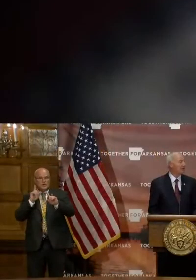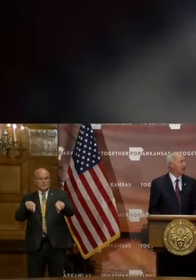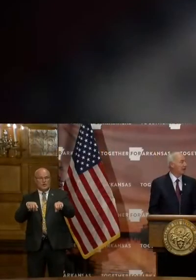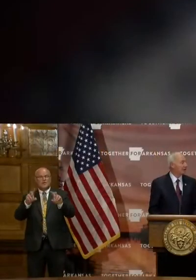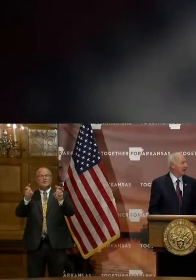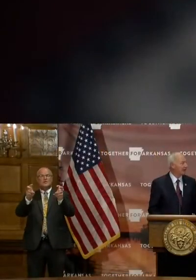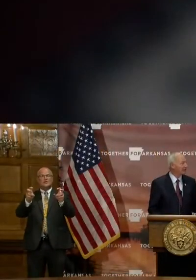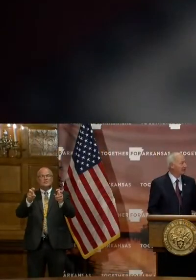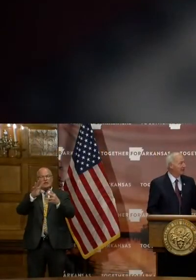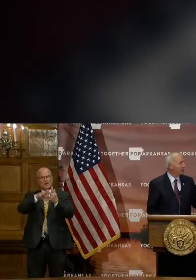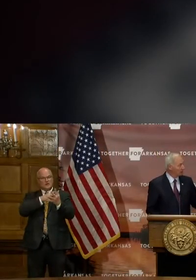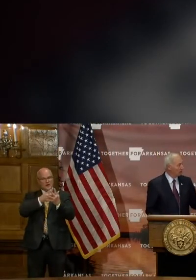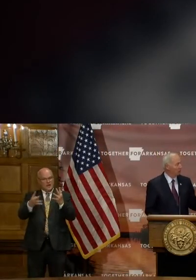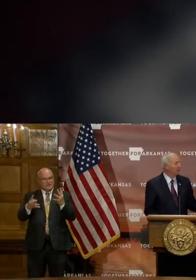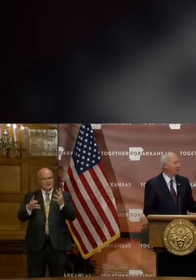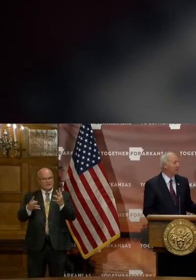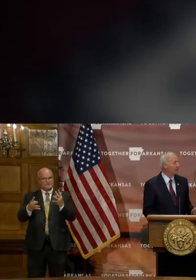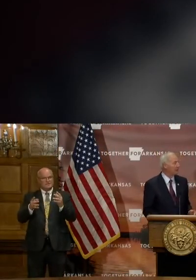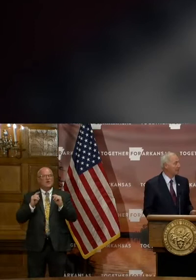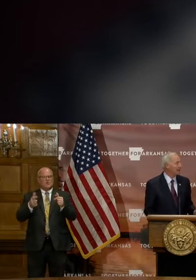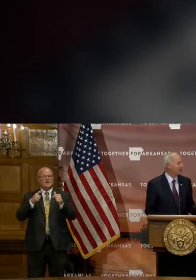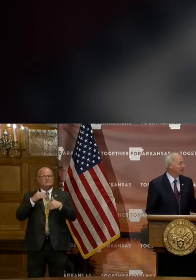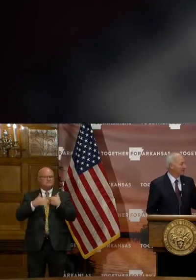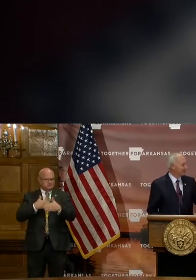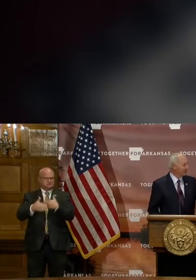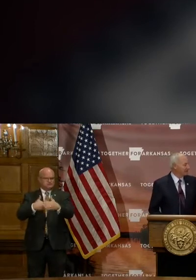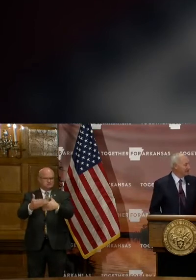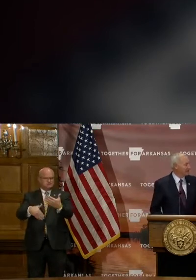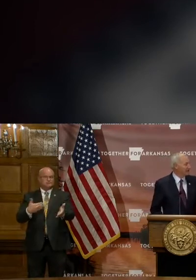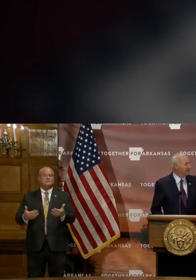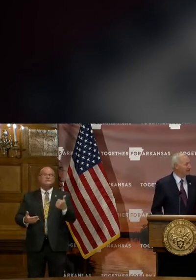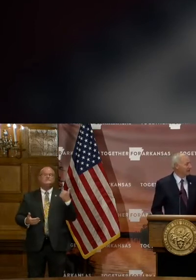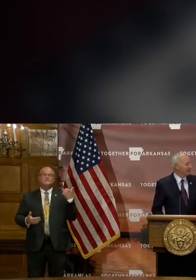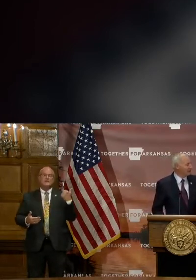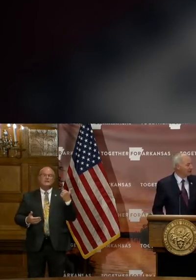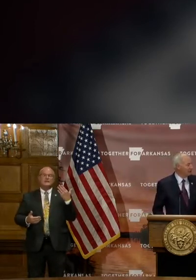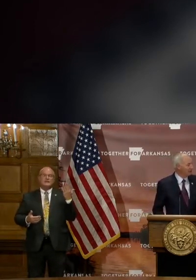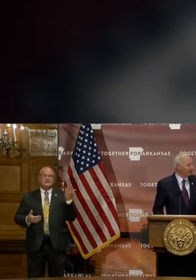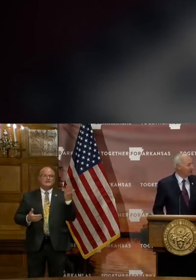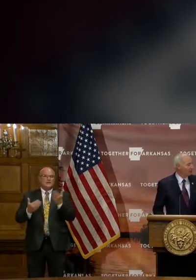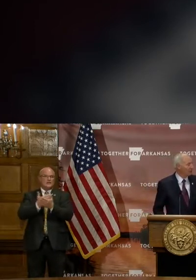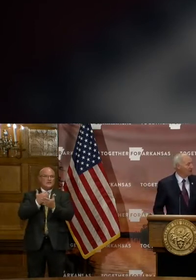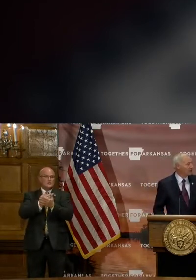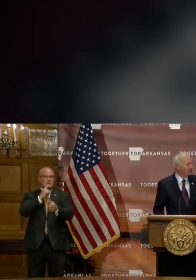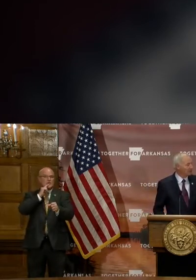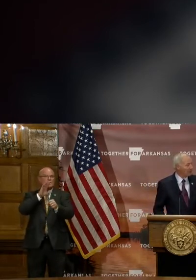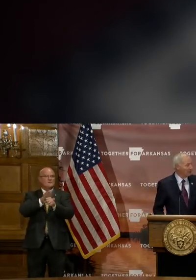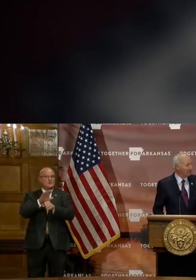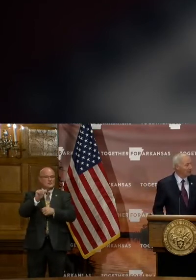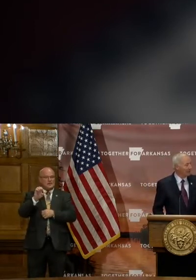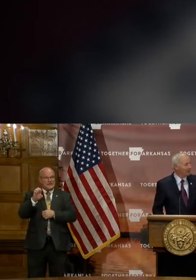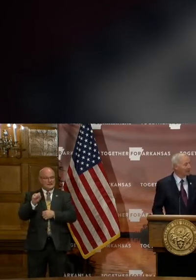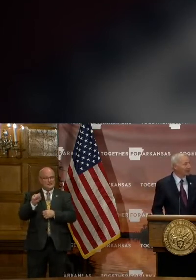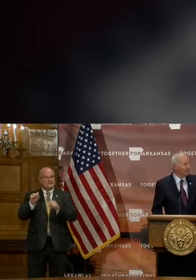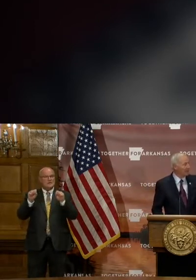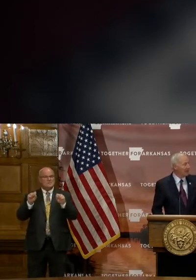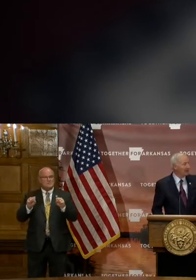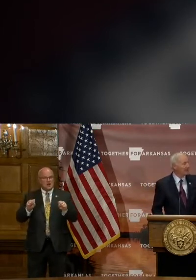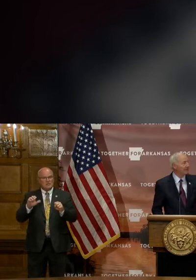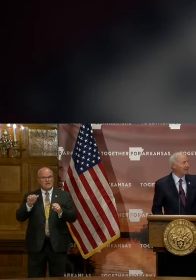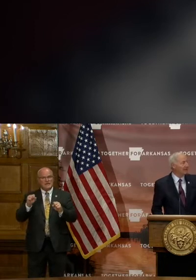report in terms of our graphs. We'll go quickly through these. This is the new confirmed cases and probable